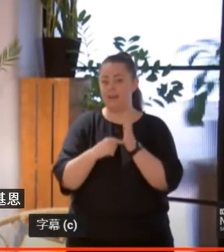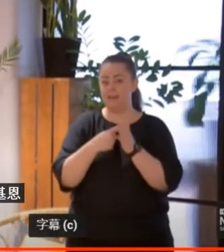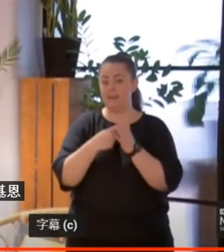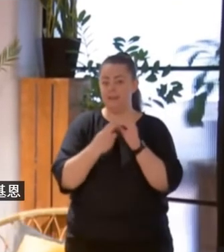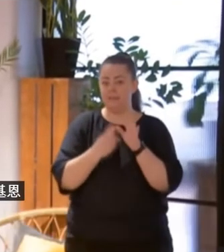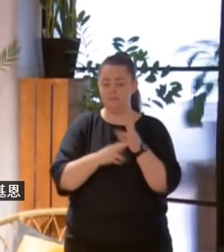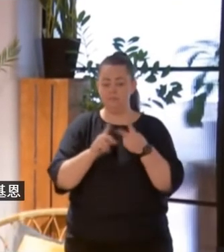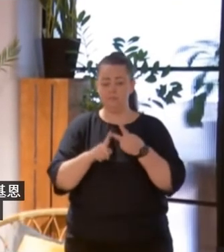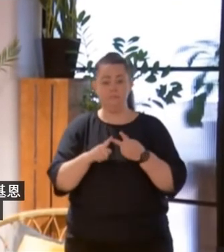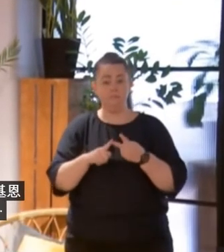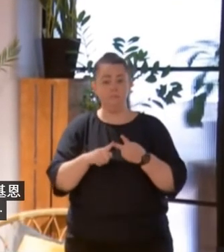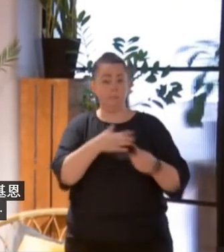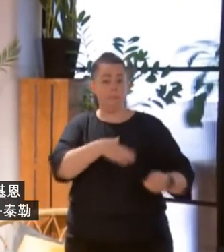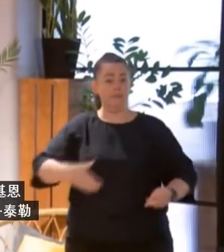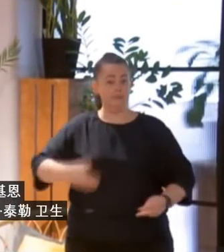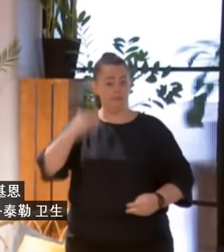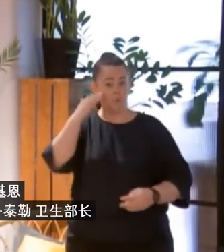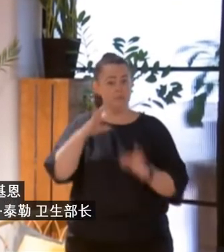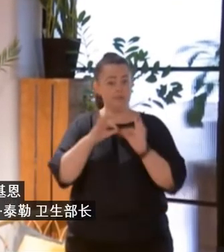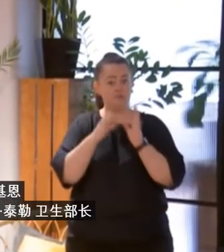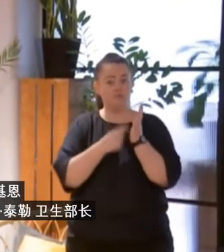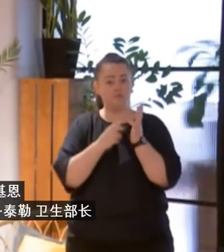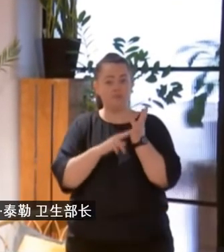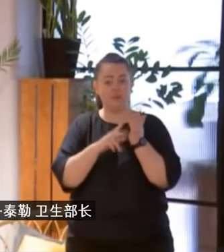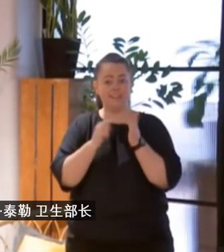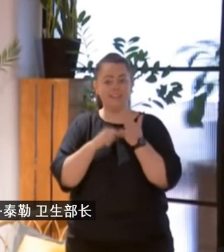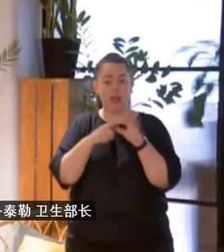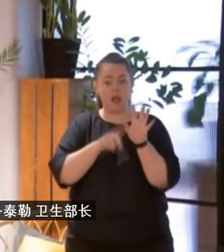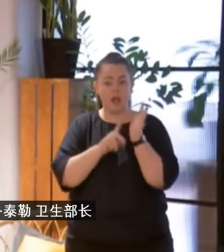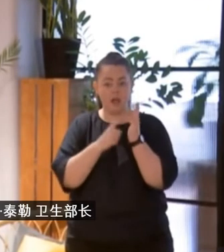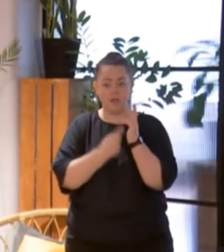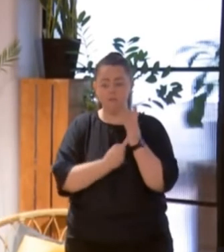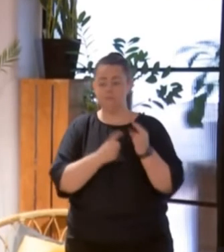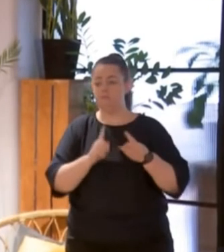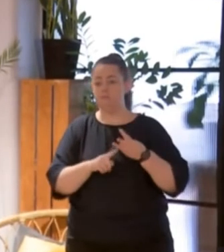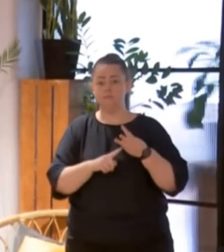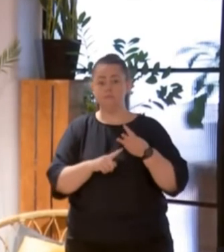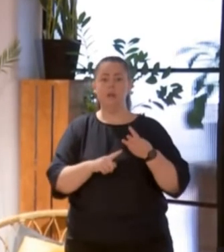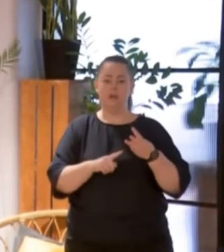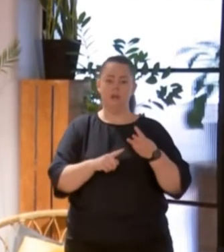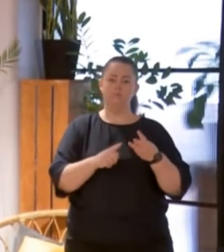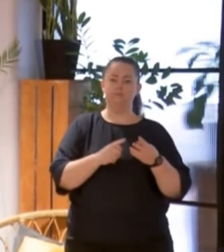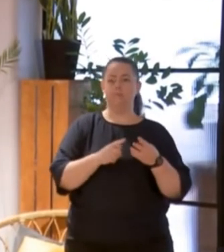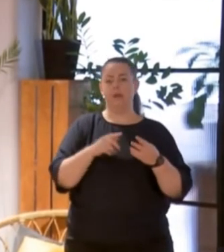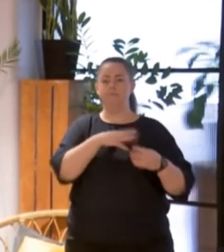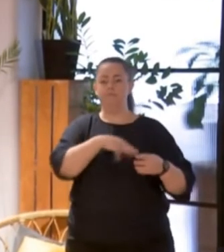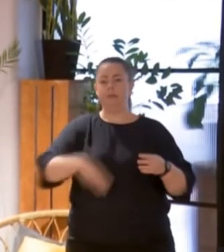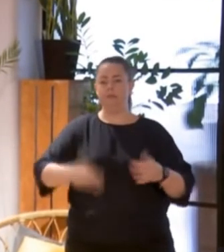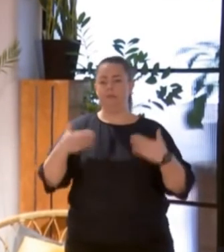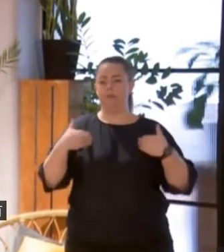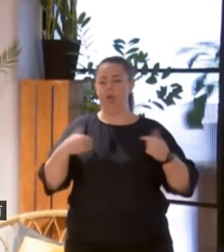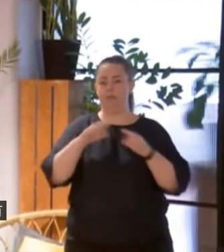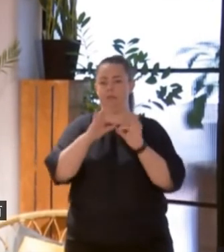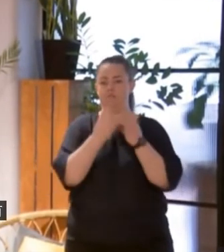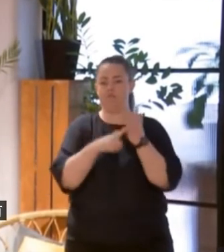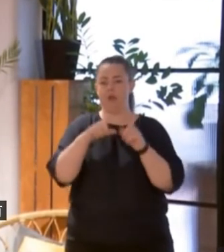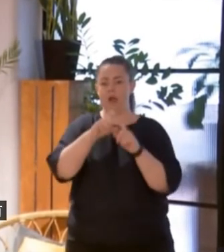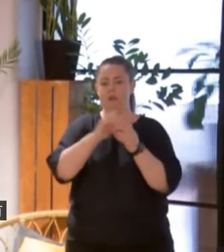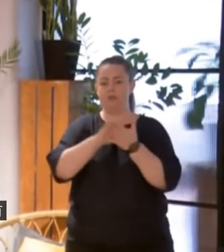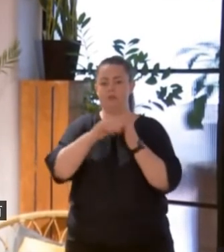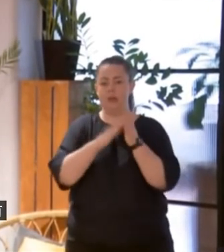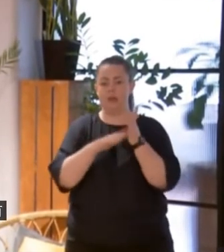Minister for Women, Bronnie Taylor, the Minister for Health, Brad Hazzard. We have the